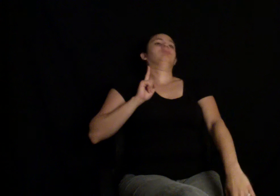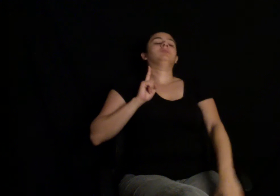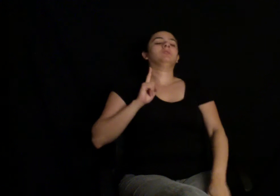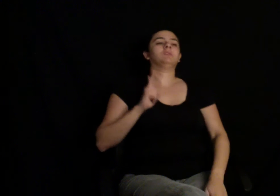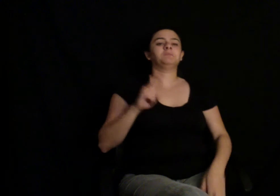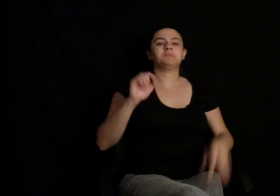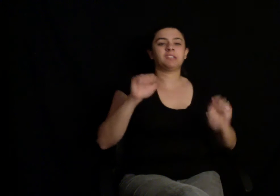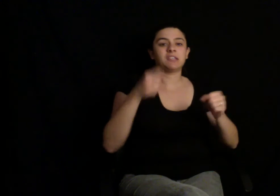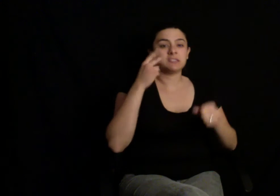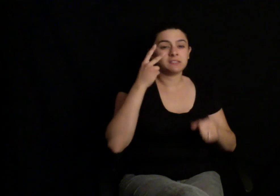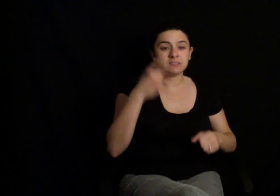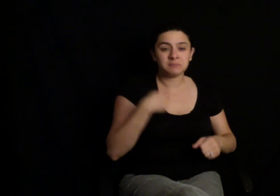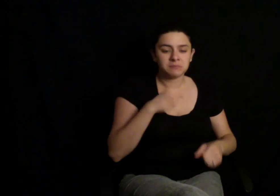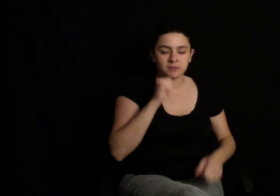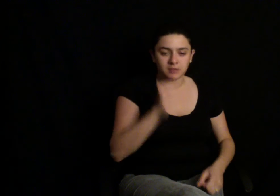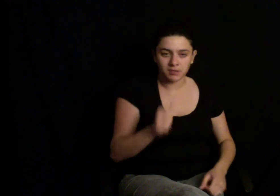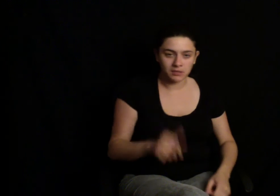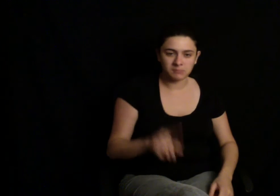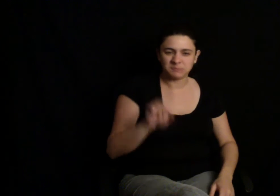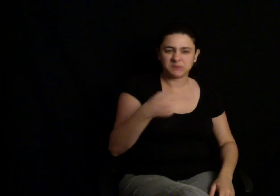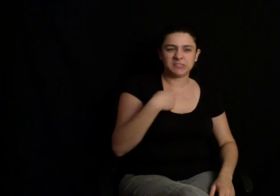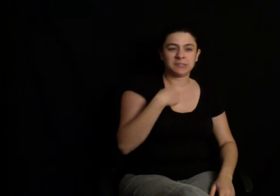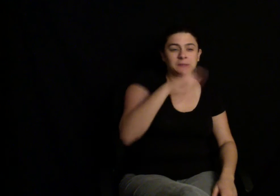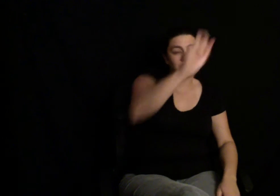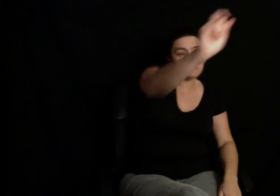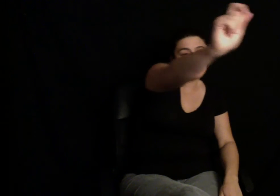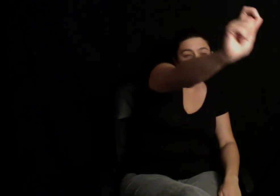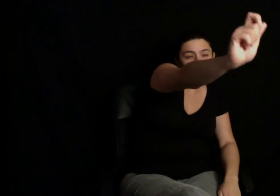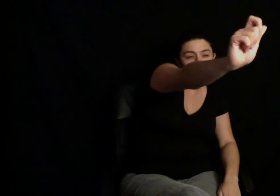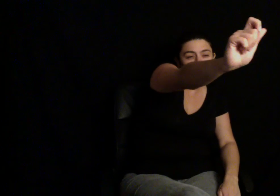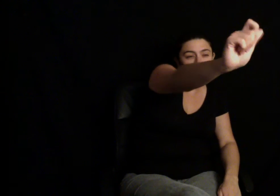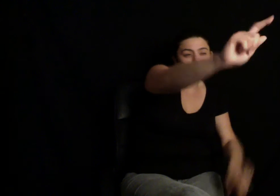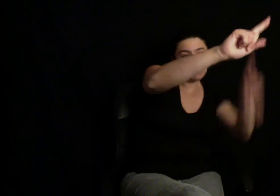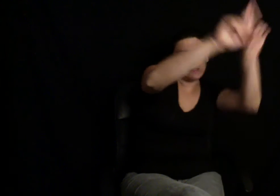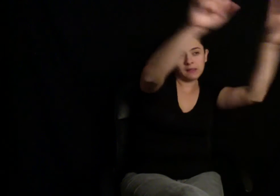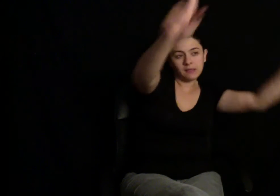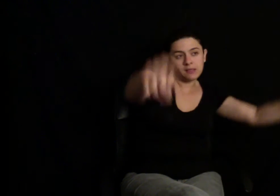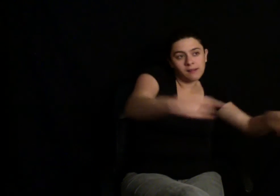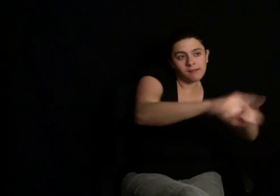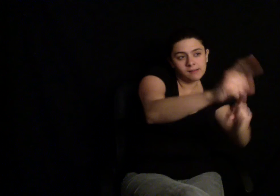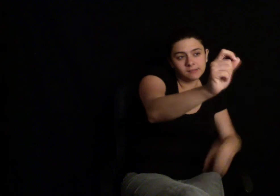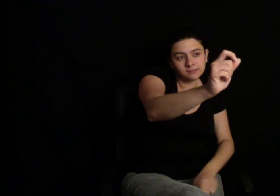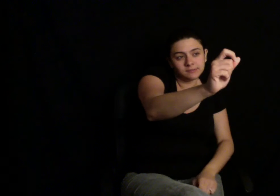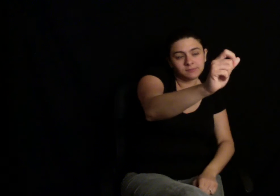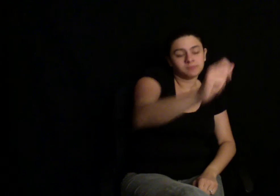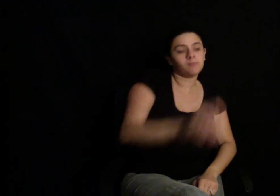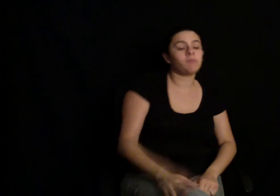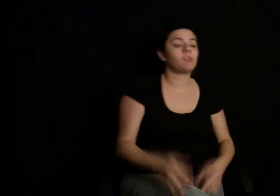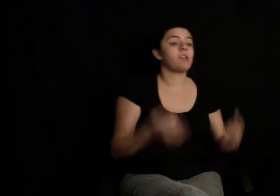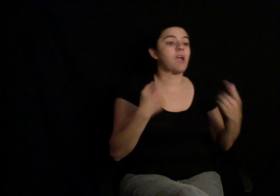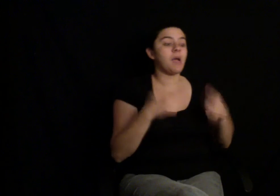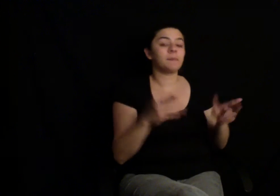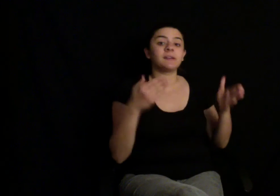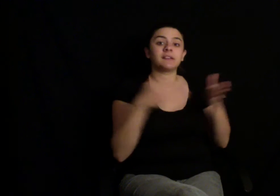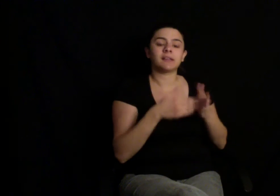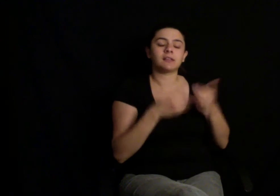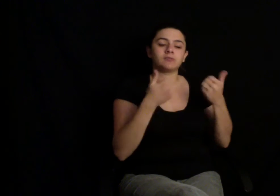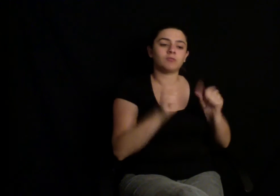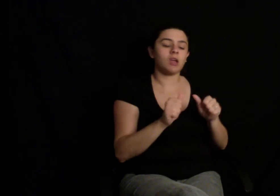was maybe just a pixel in the background. And so they did the scene over again, and Tom Cruise drove past, and then he actually cut,